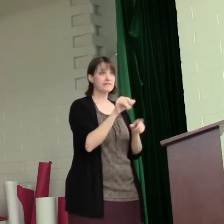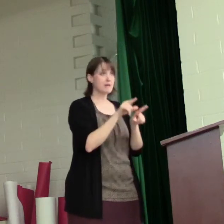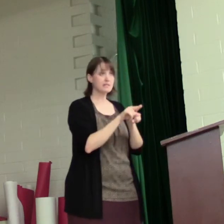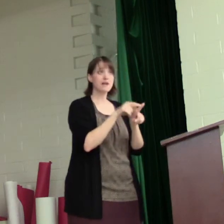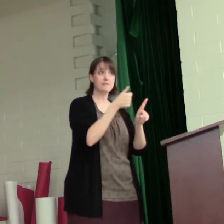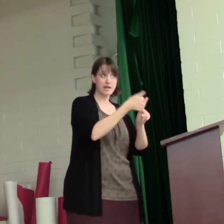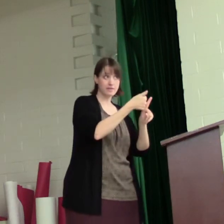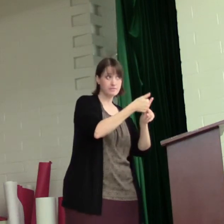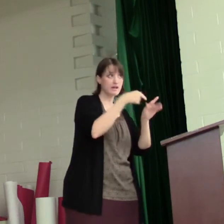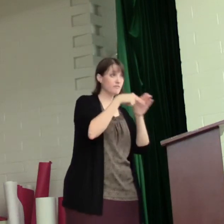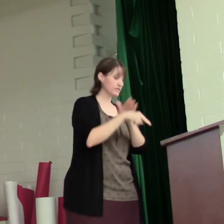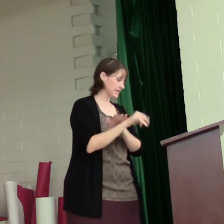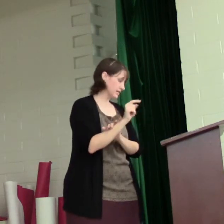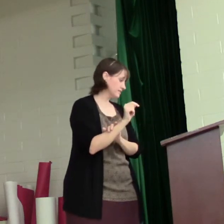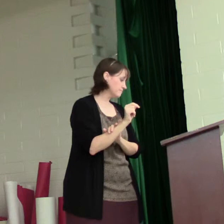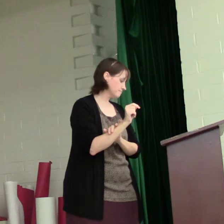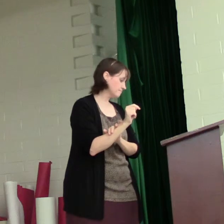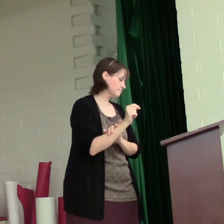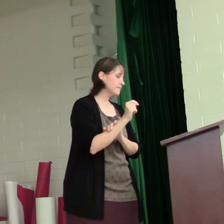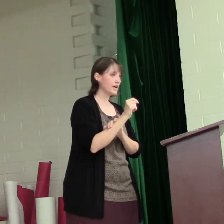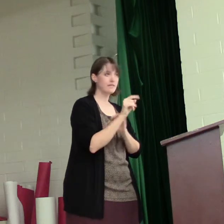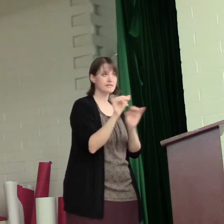same is done. They themselves kill it, and the